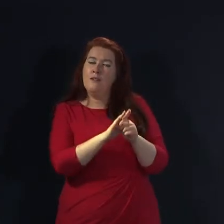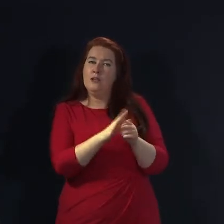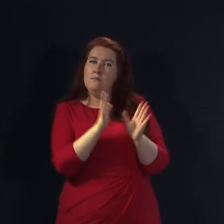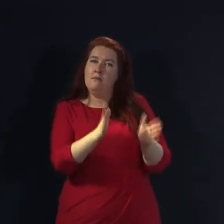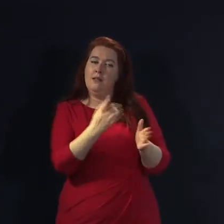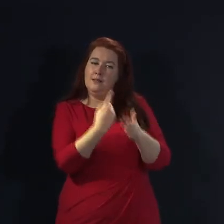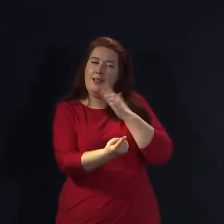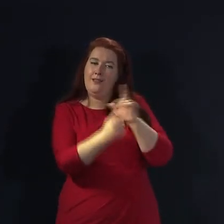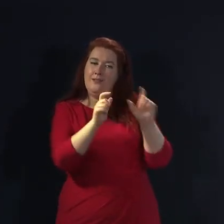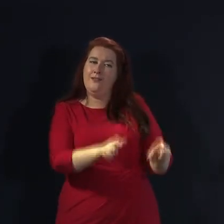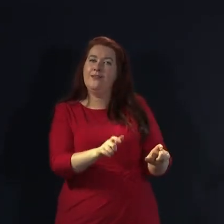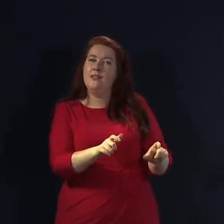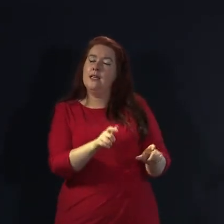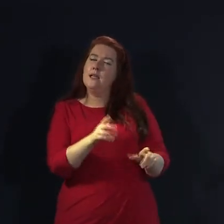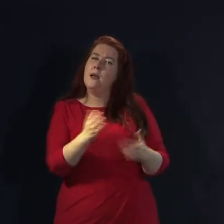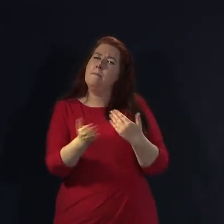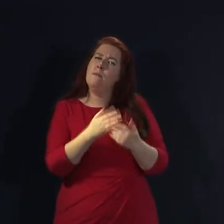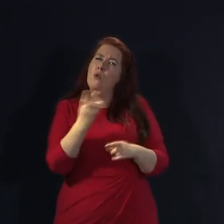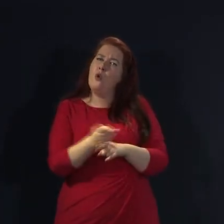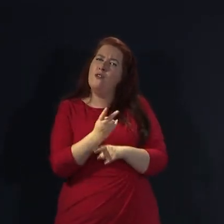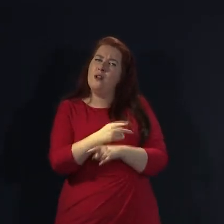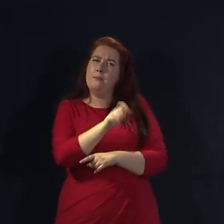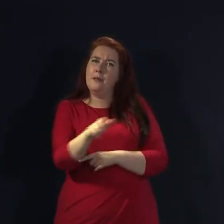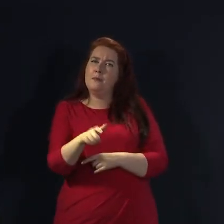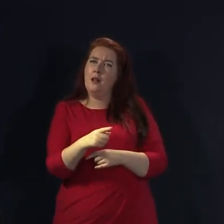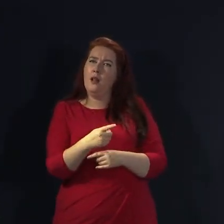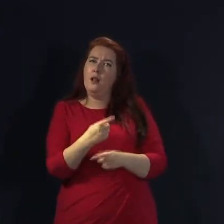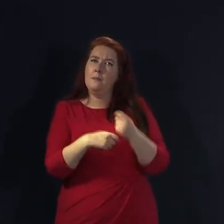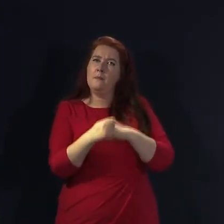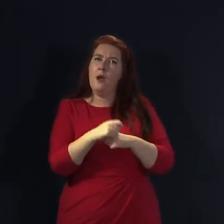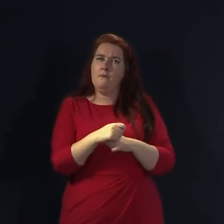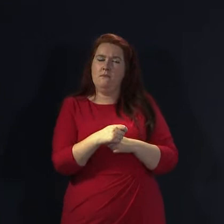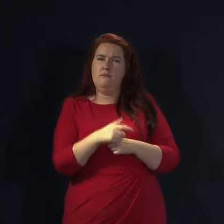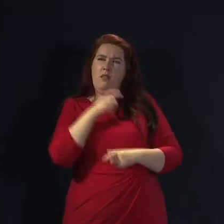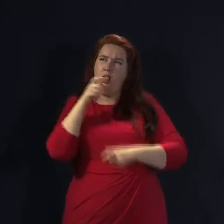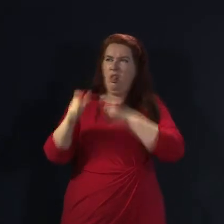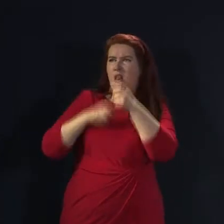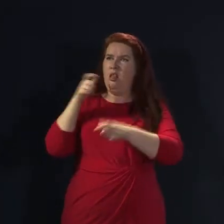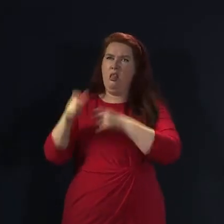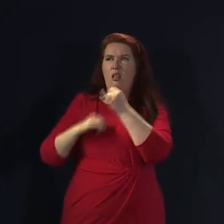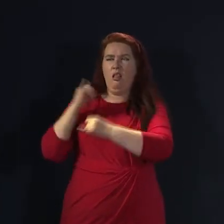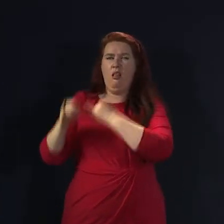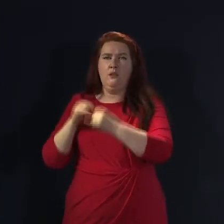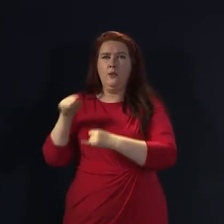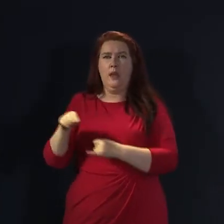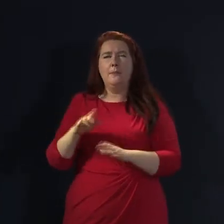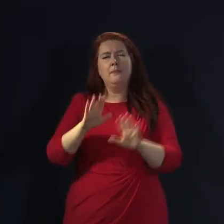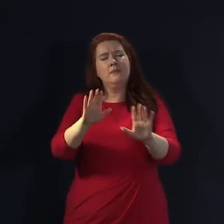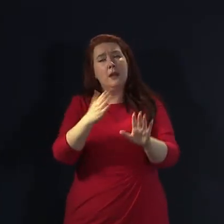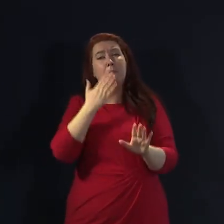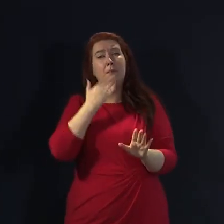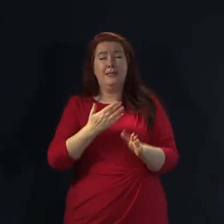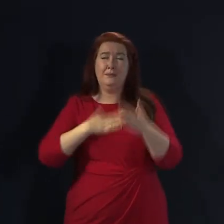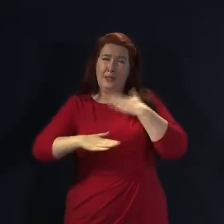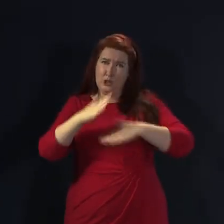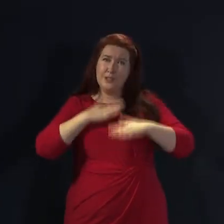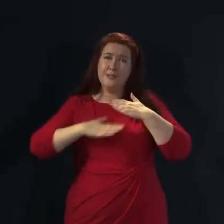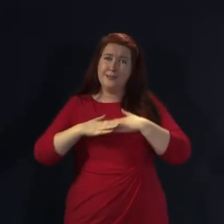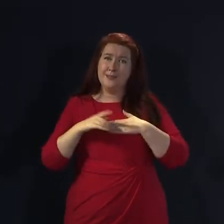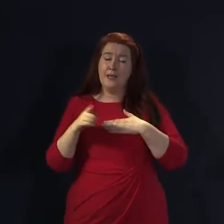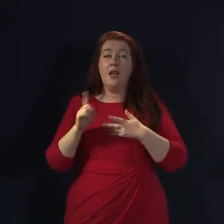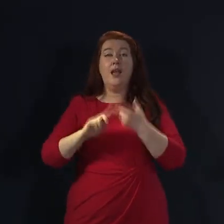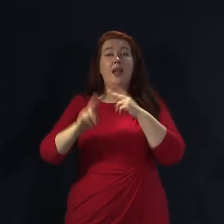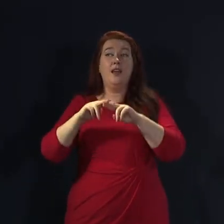often cases of people beginning to be abusive to them. I ask people, please be patient with these teams when